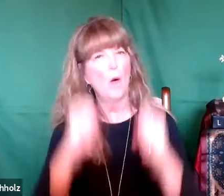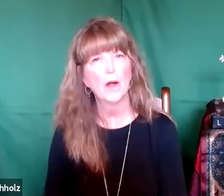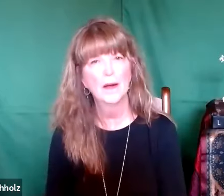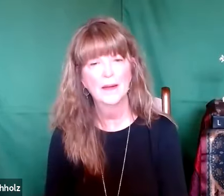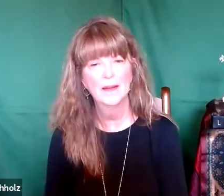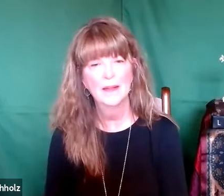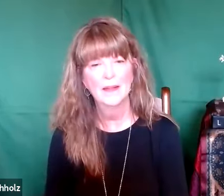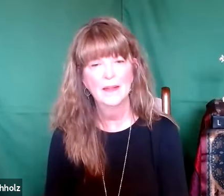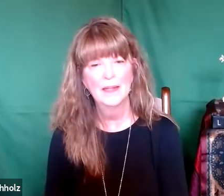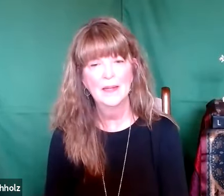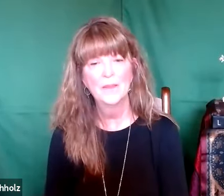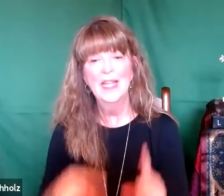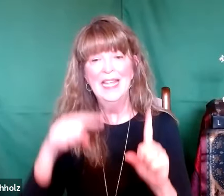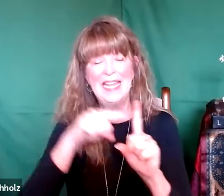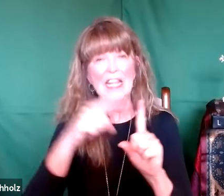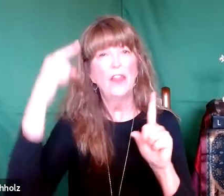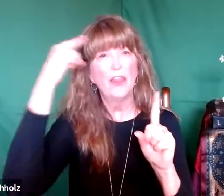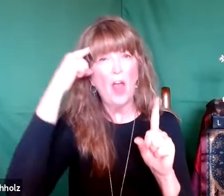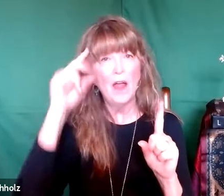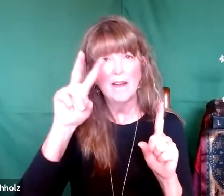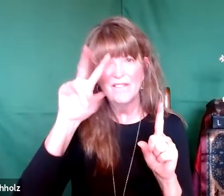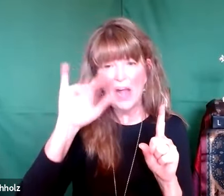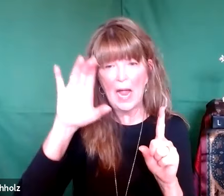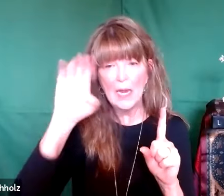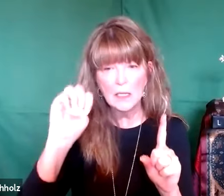right, that Rome had all the power.